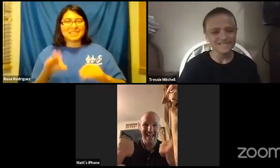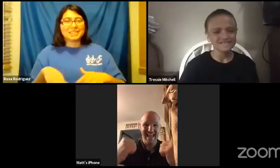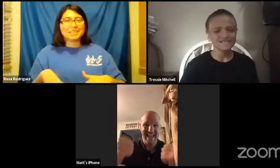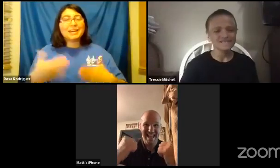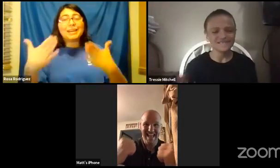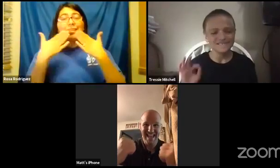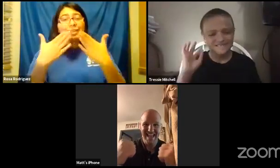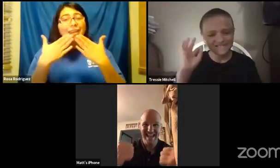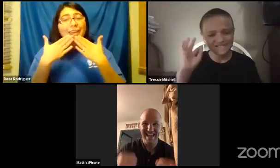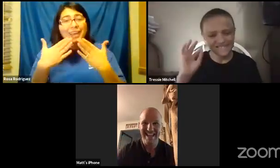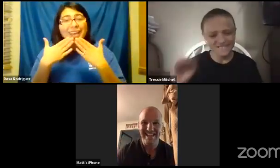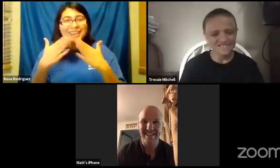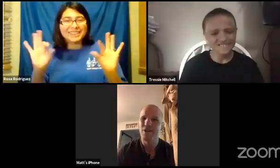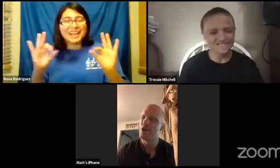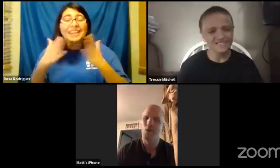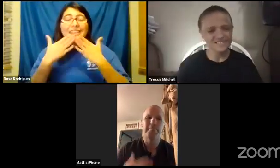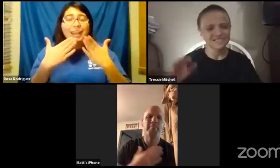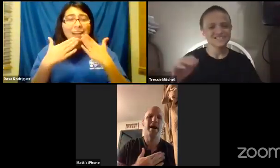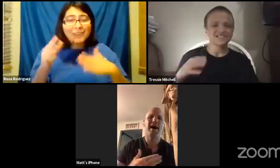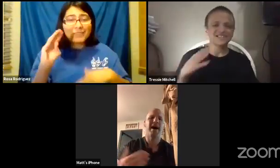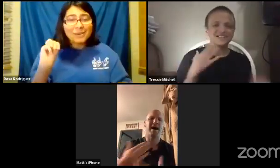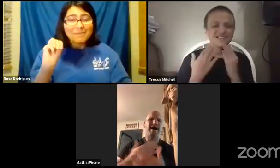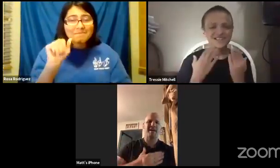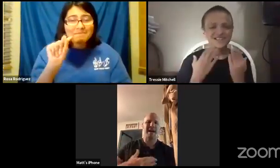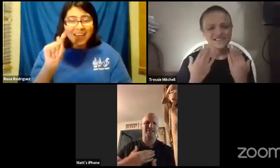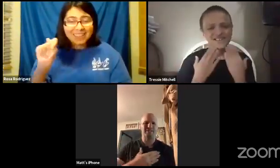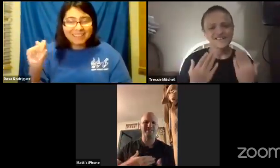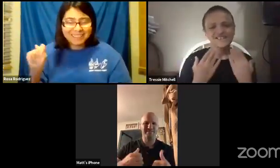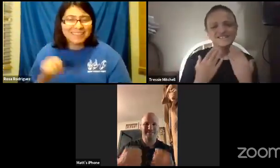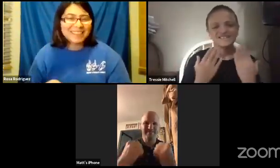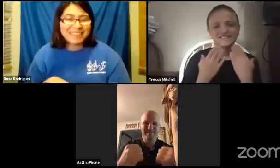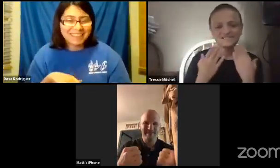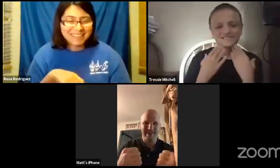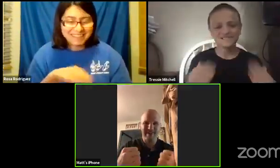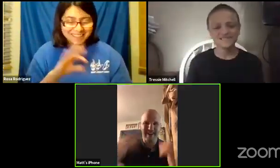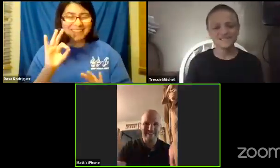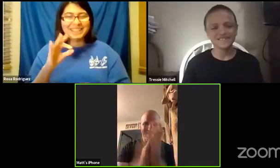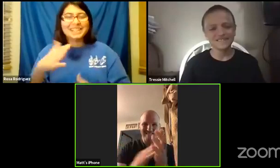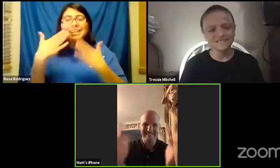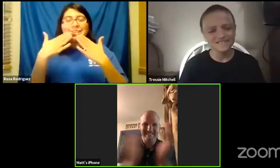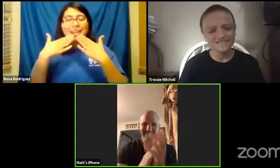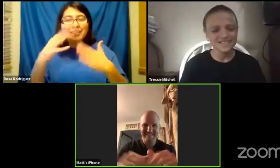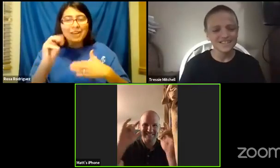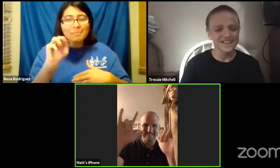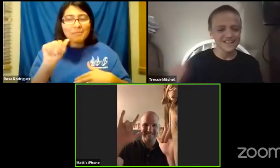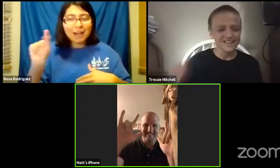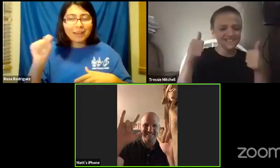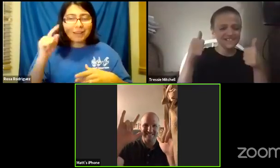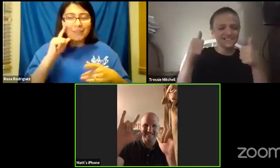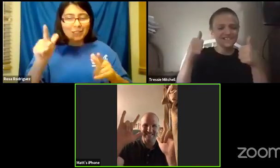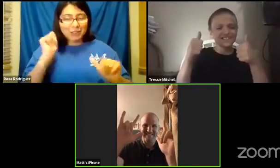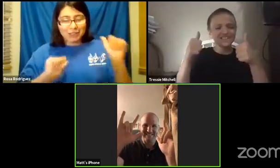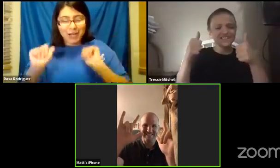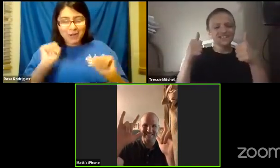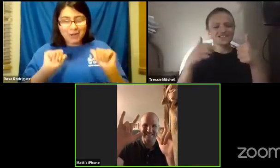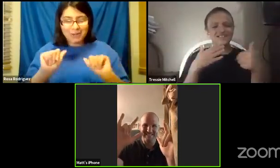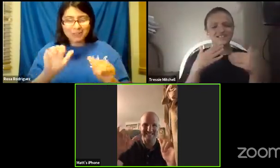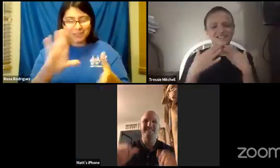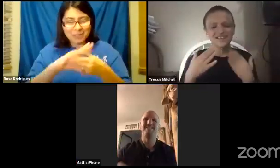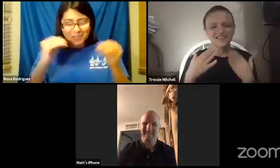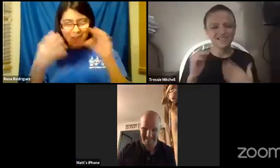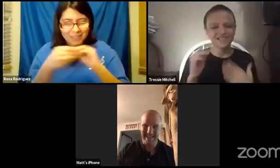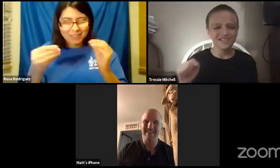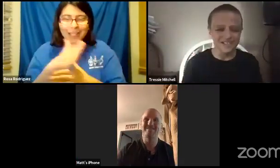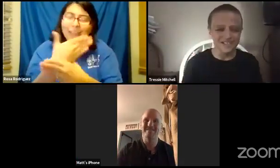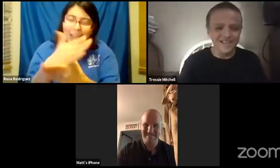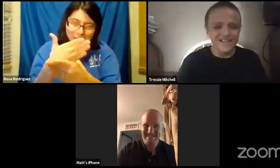anytime. Yeah. Well, thank you so much. Thank you, All Matt. right. Thank you. We